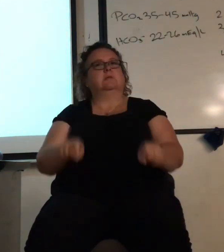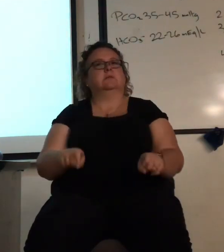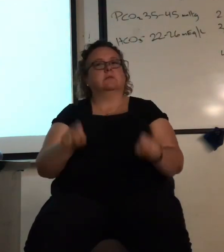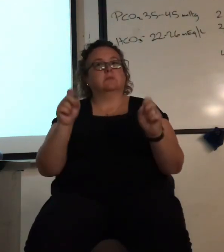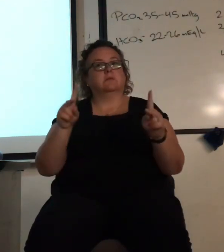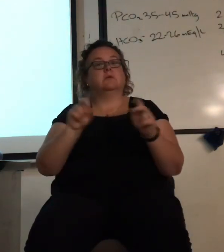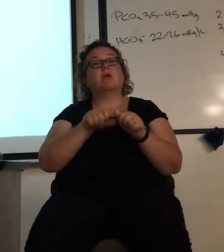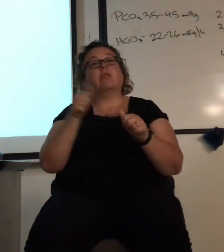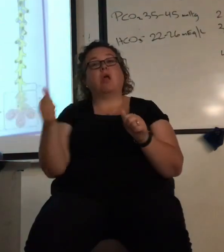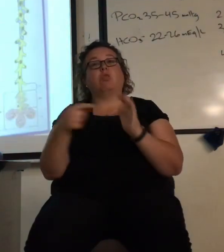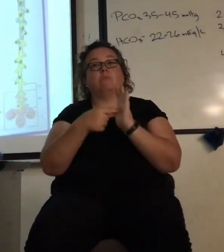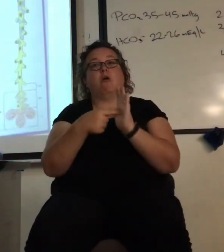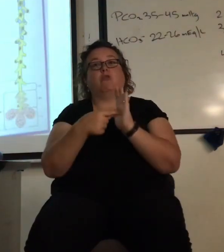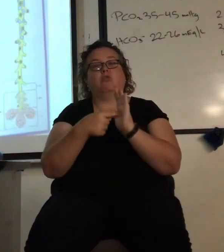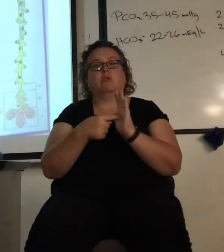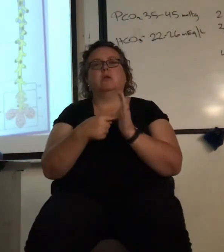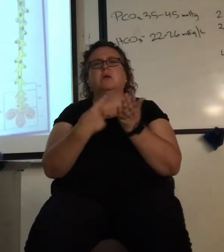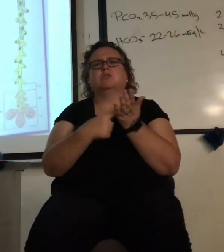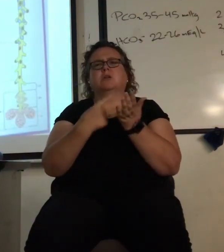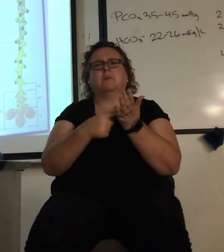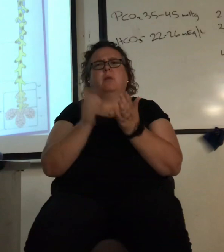artery is on the airway.